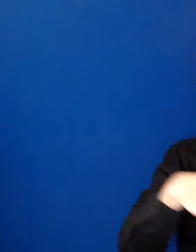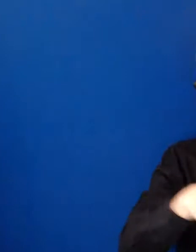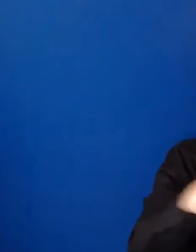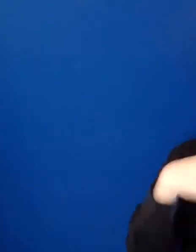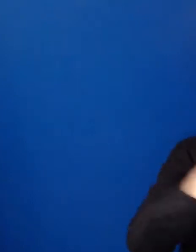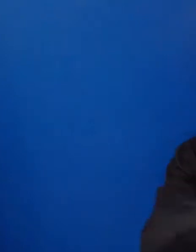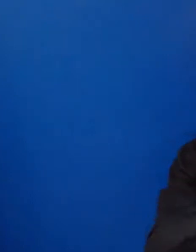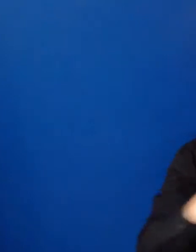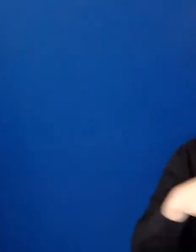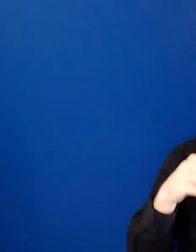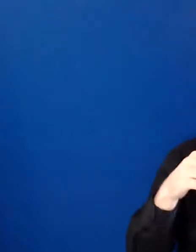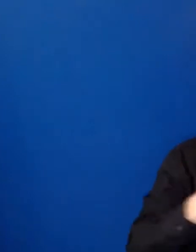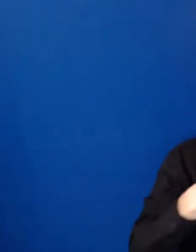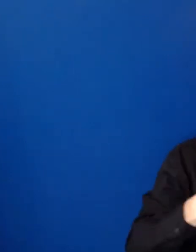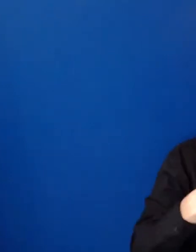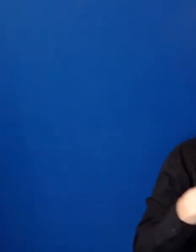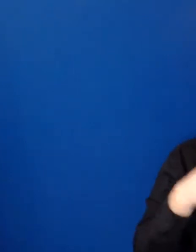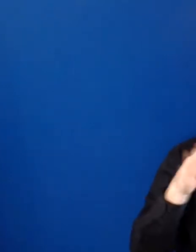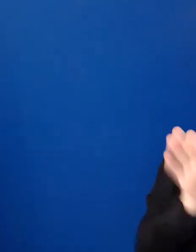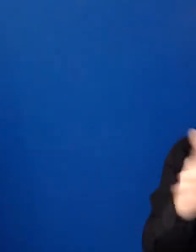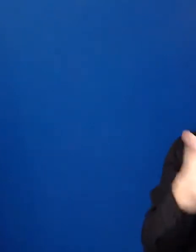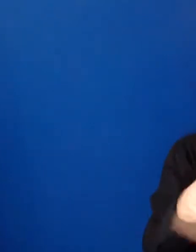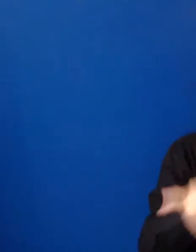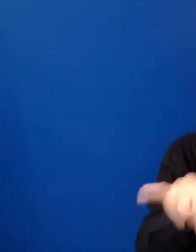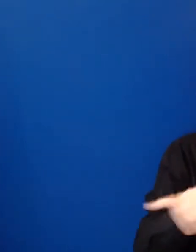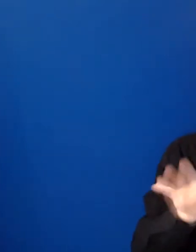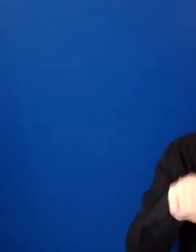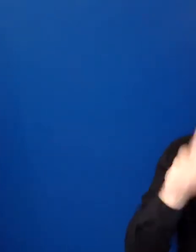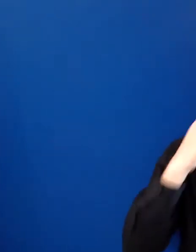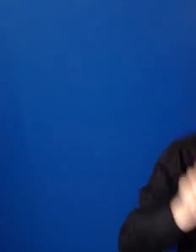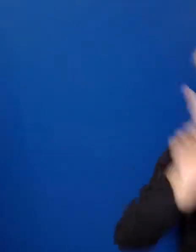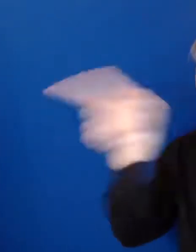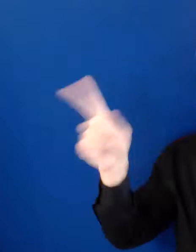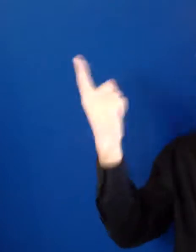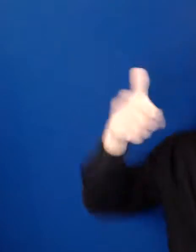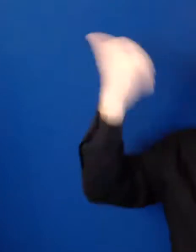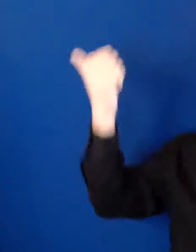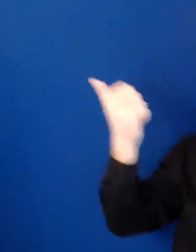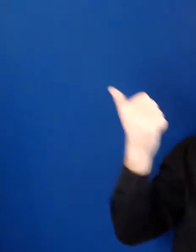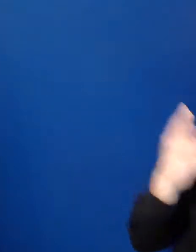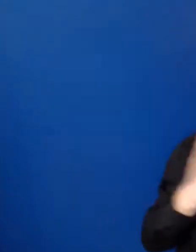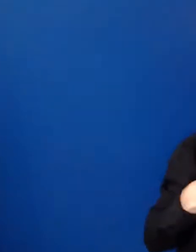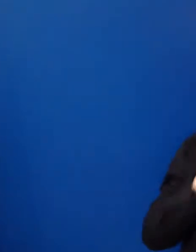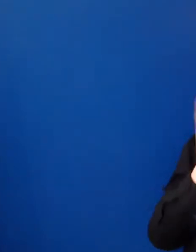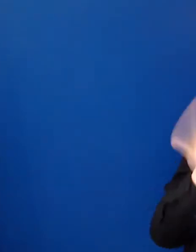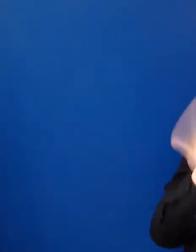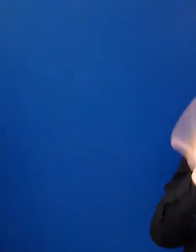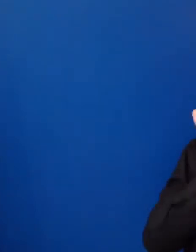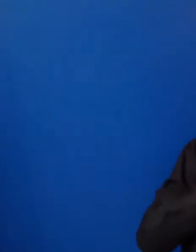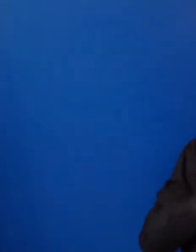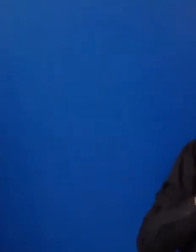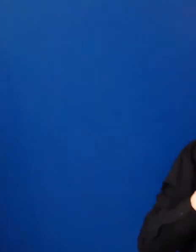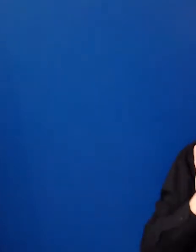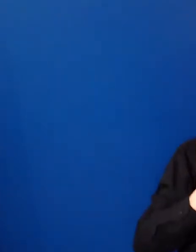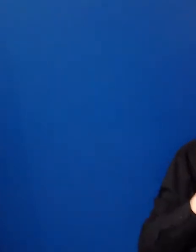looking outside the box. And this is where our lines can be blurred at times, knowing when and when not to